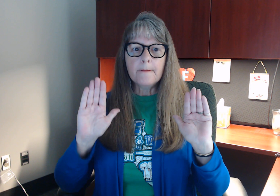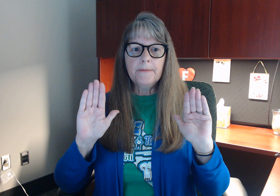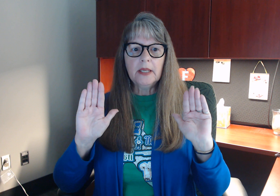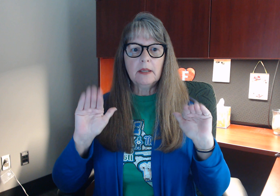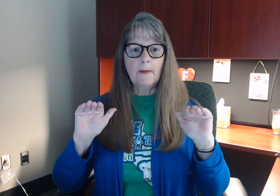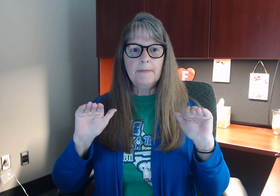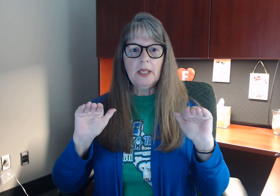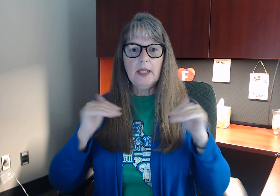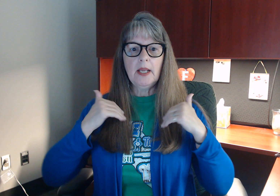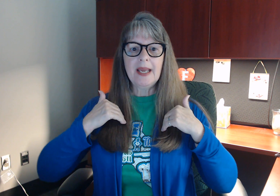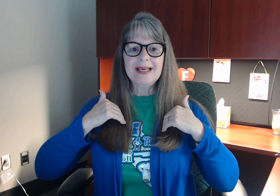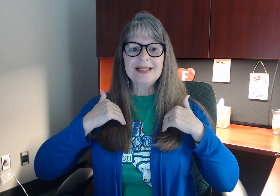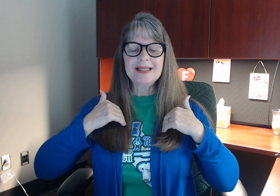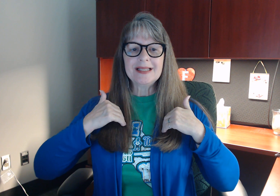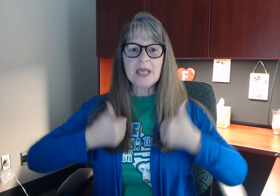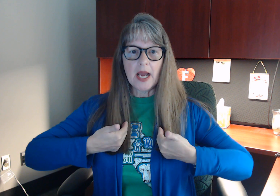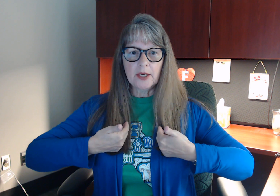Bent B. Tired.